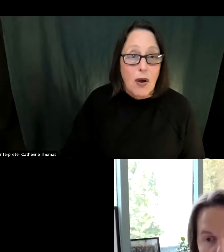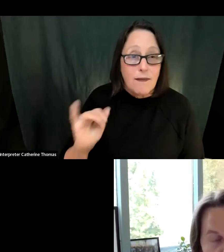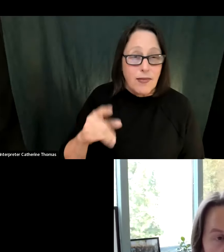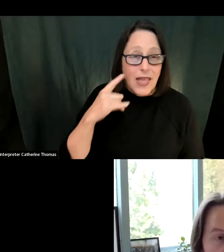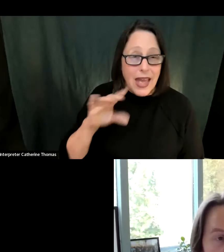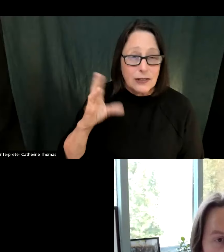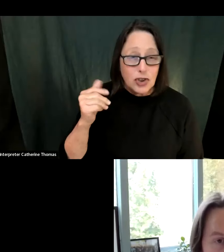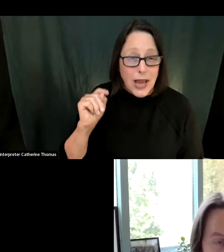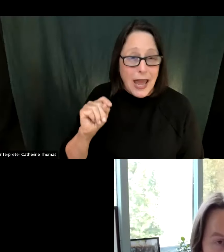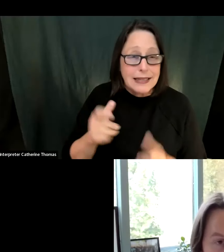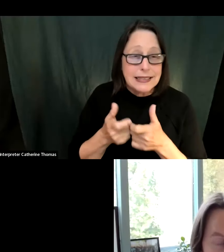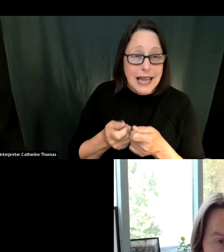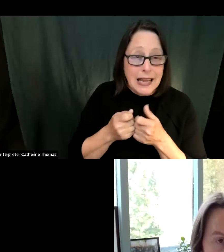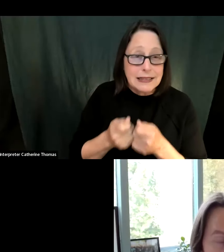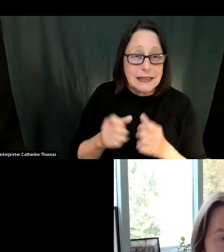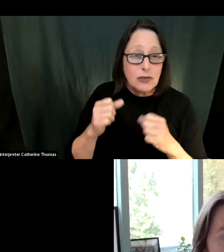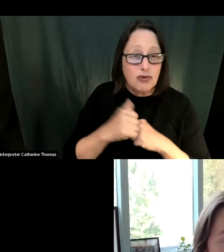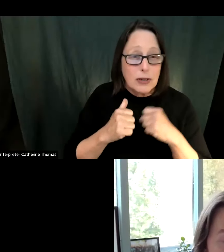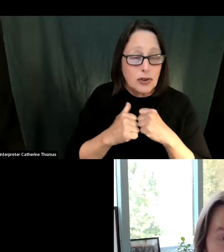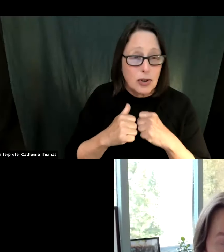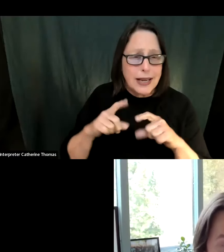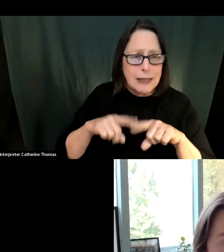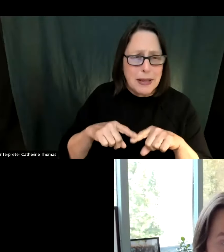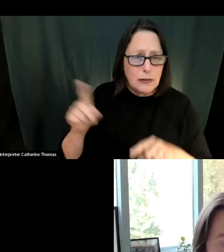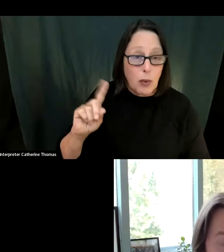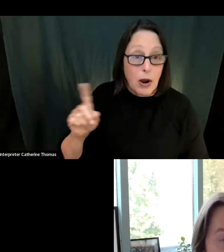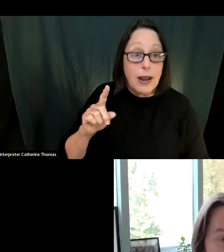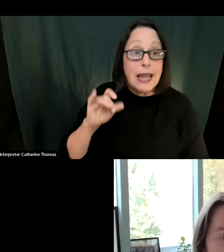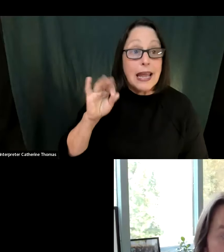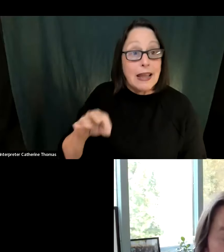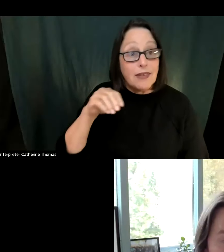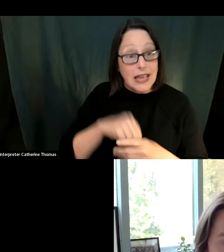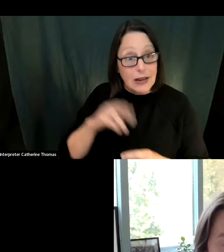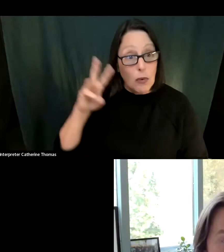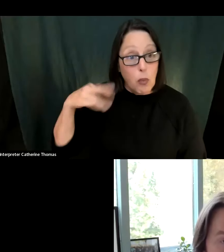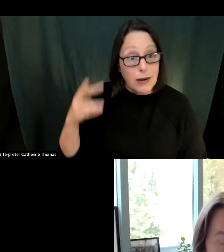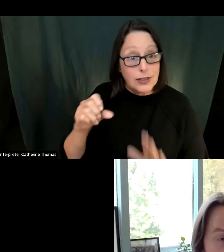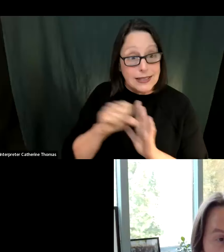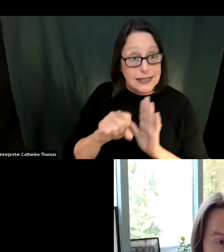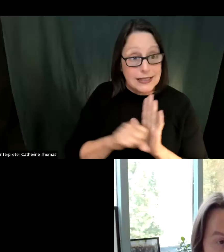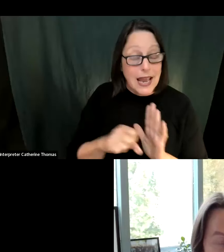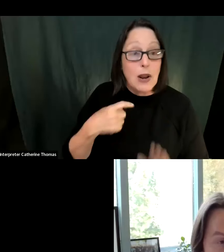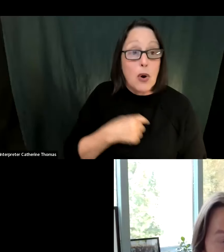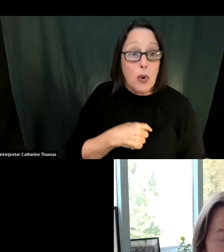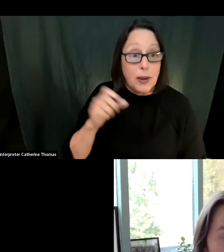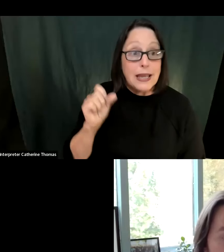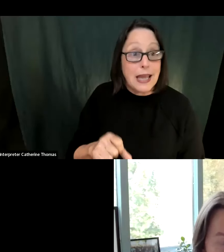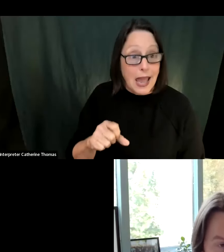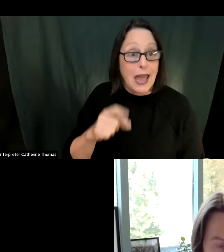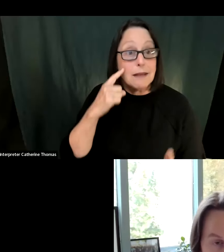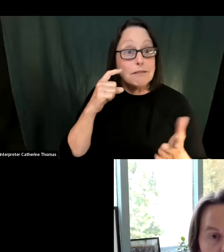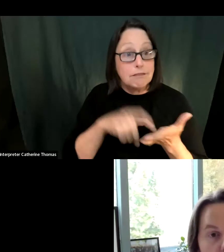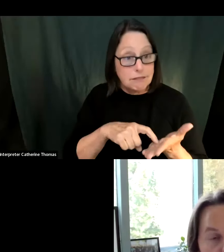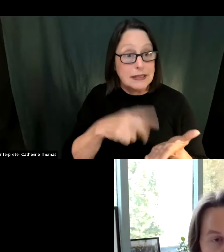also depends on which location that's at. But if it's in Washington State and we can determine location and contacts, then we would